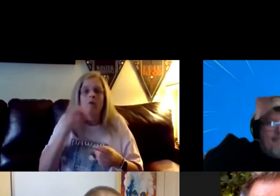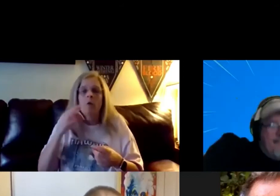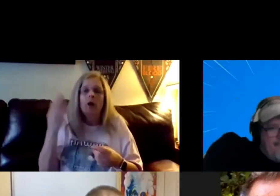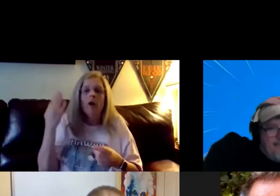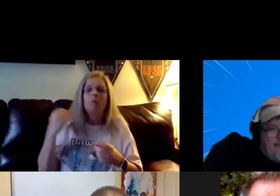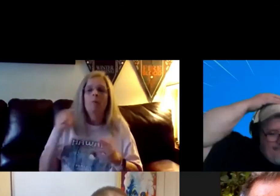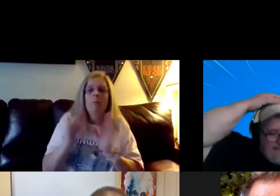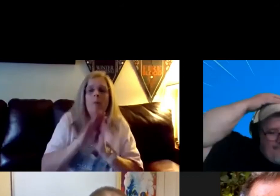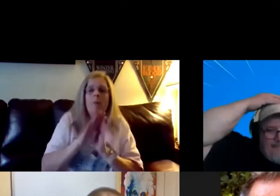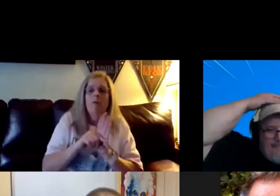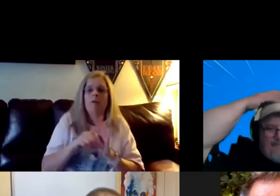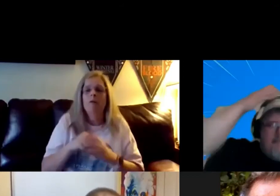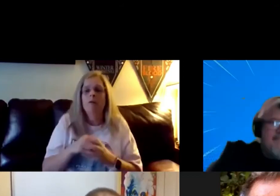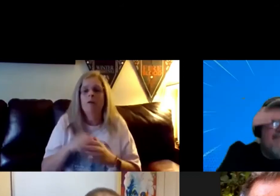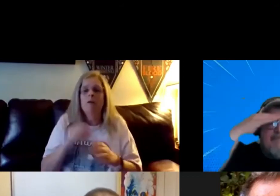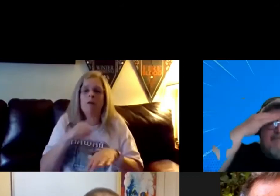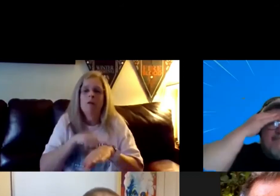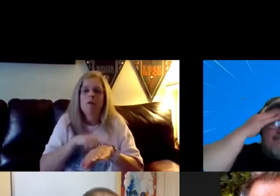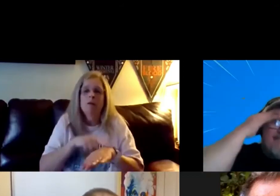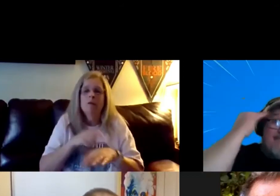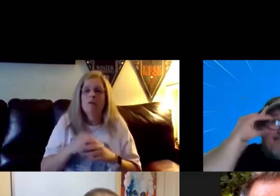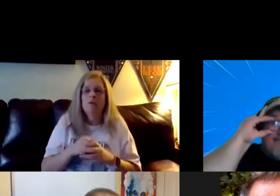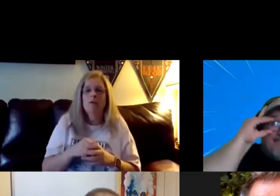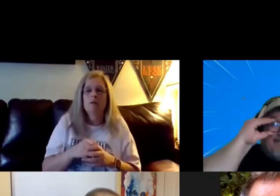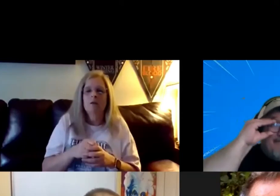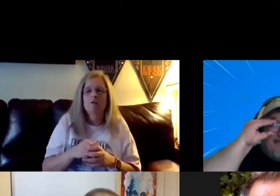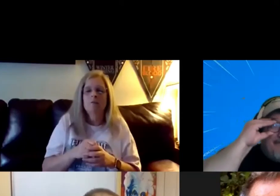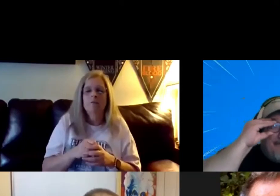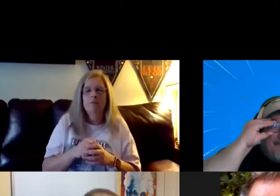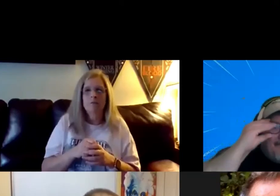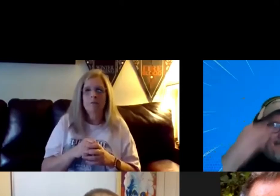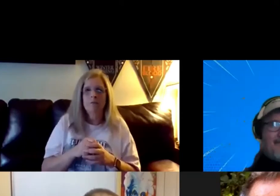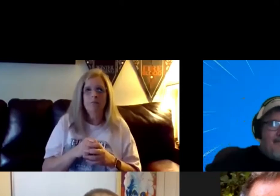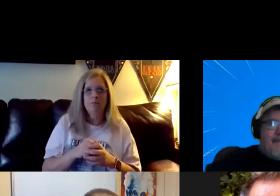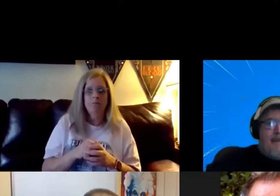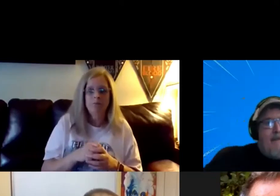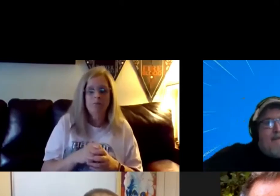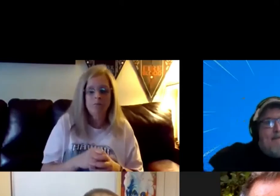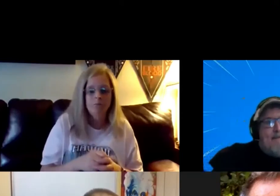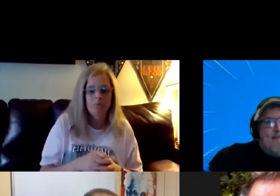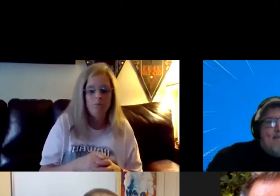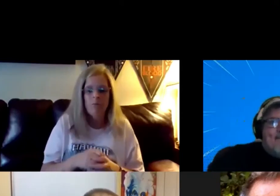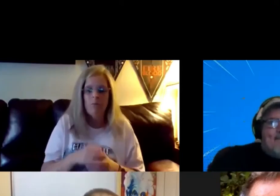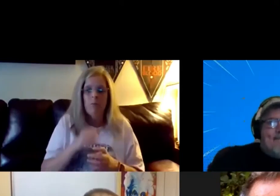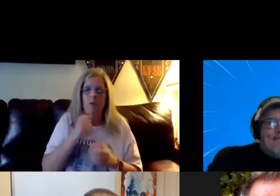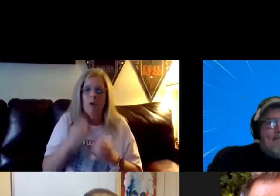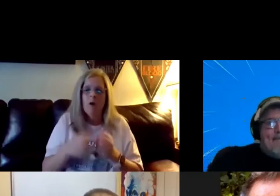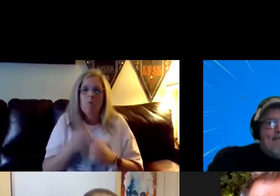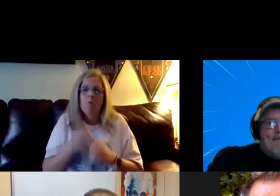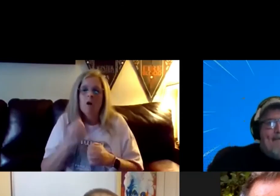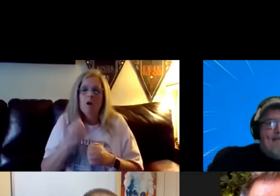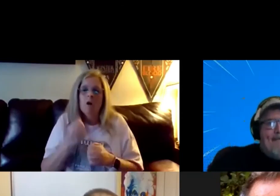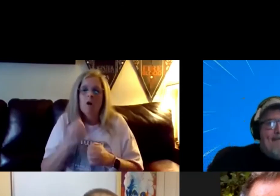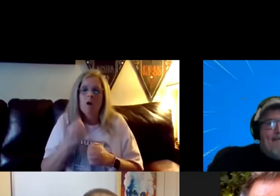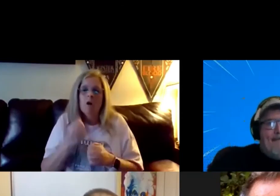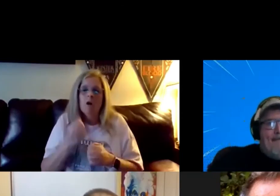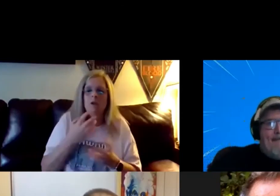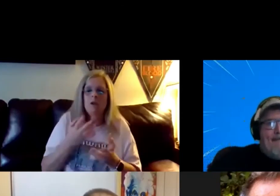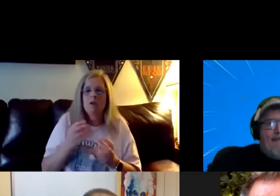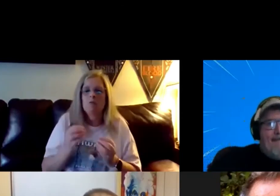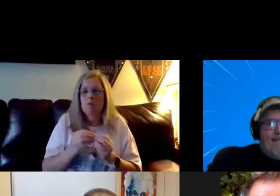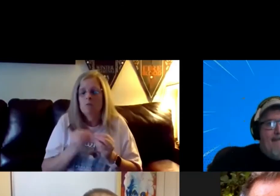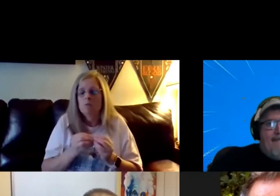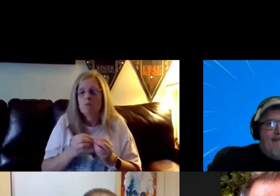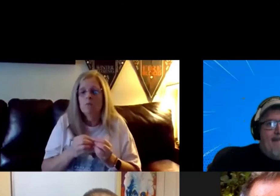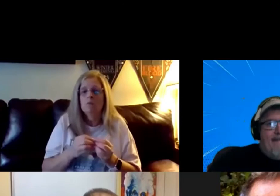just about this time. That's par for the course. You know, there's not much I can really elaborate on to